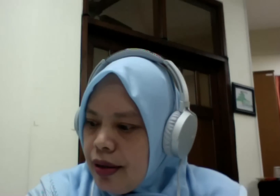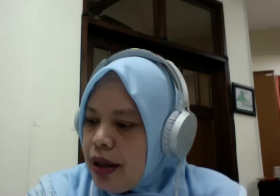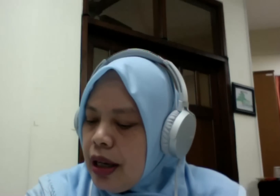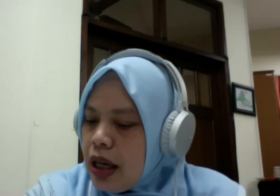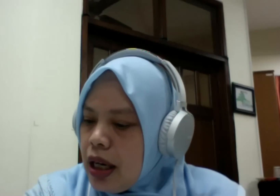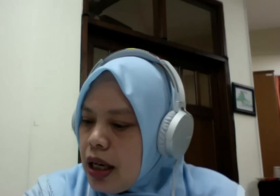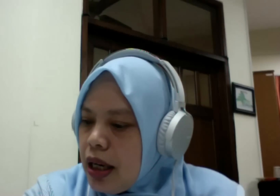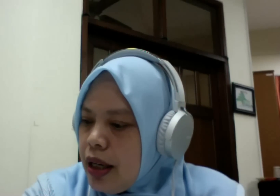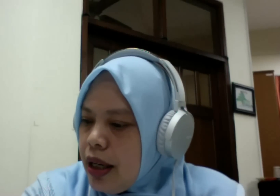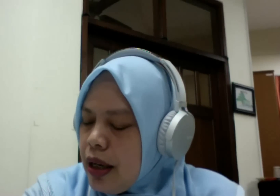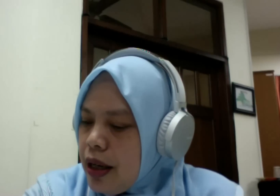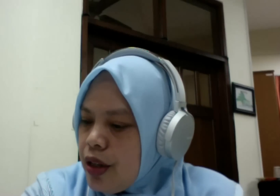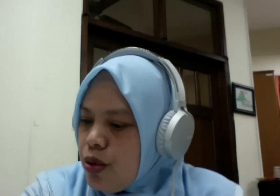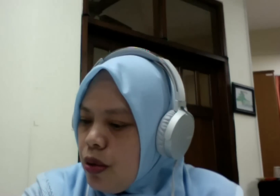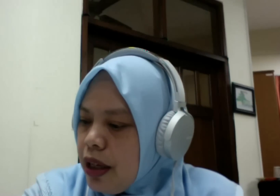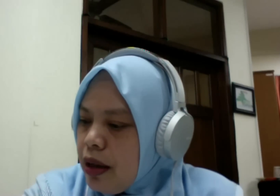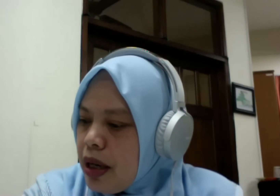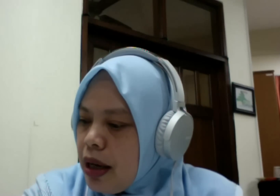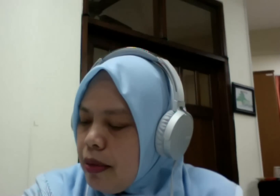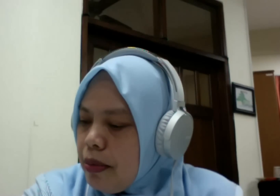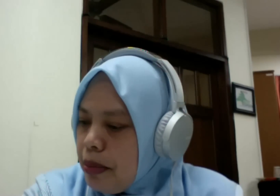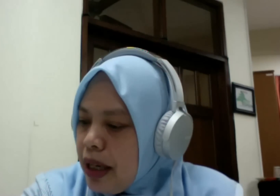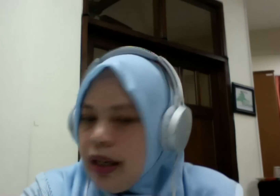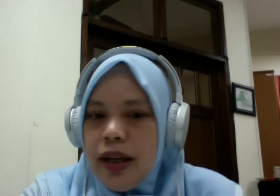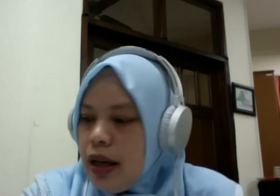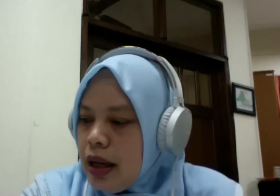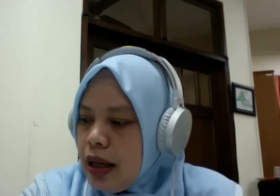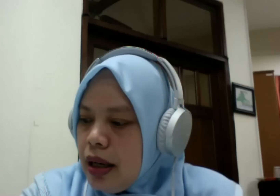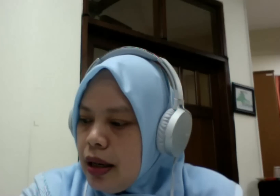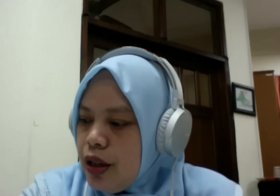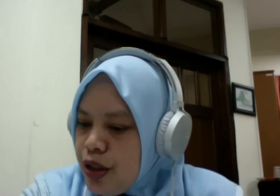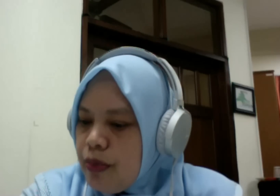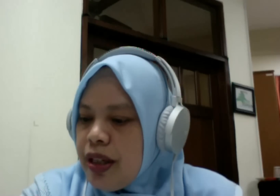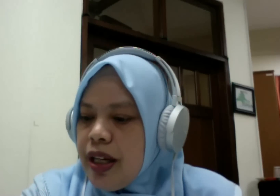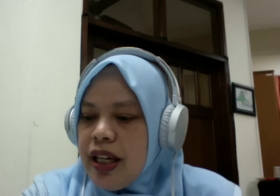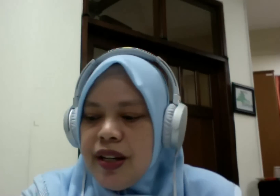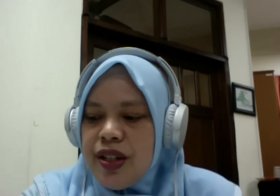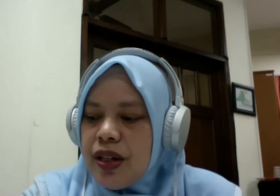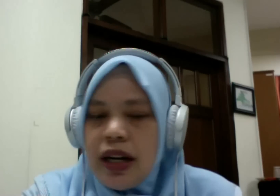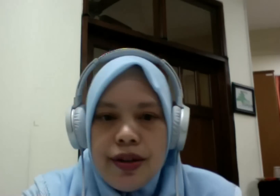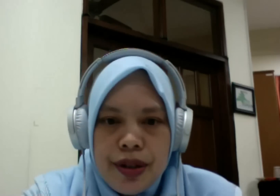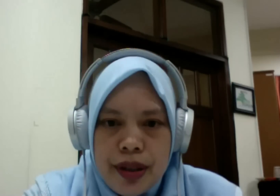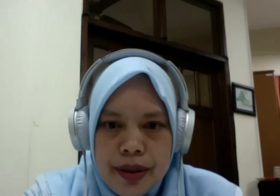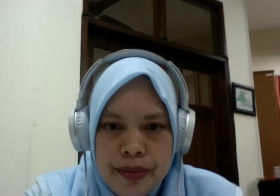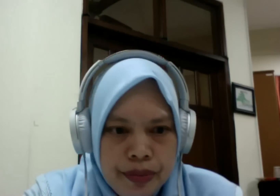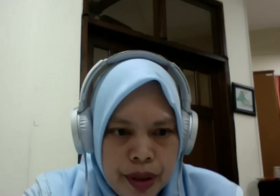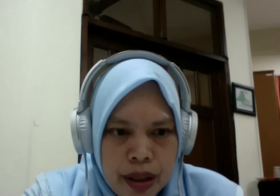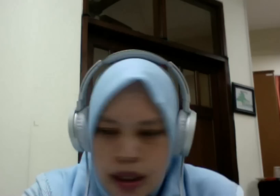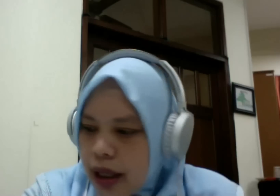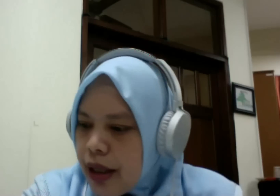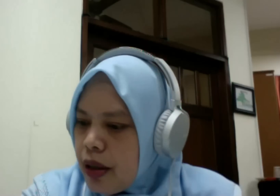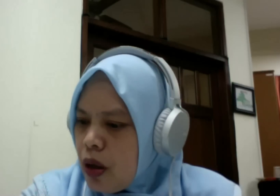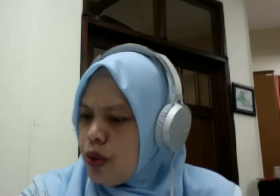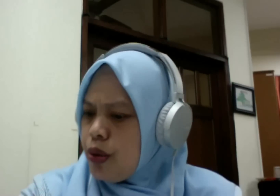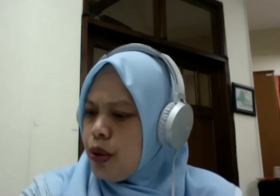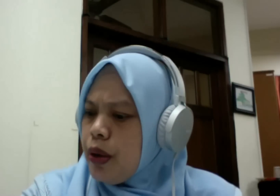insight. He's talking about many disability in Indonesian culture,